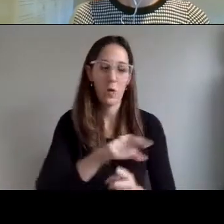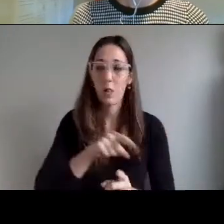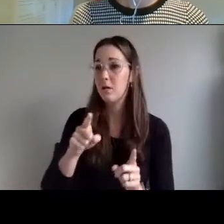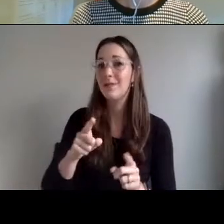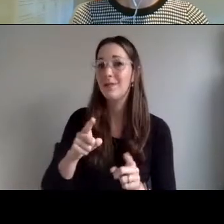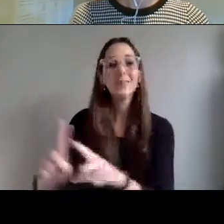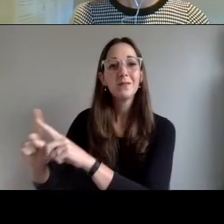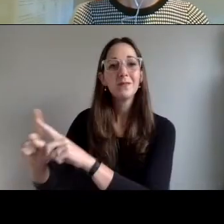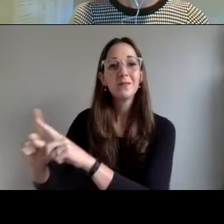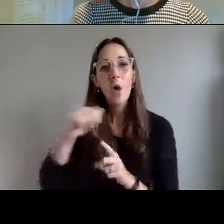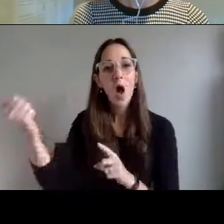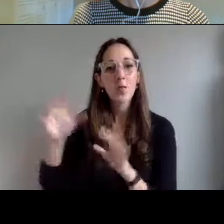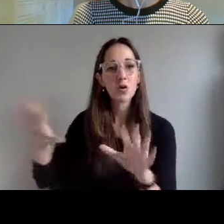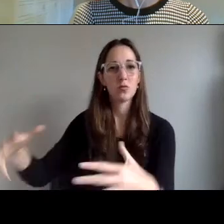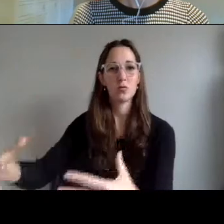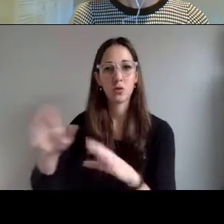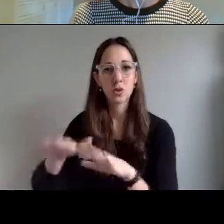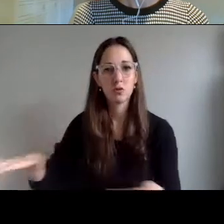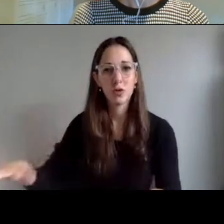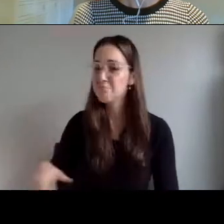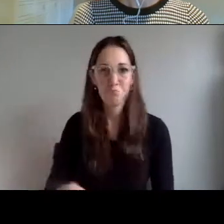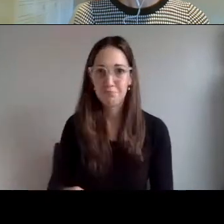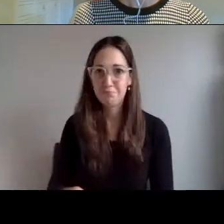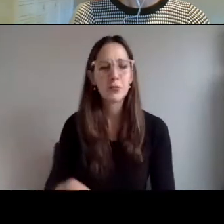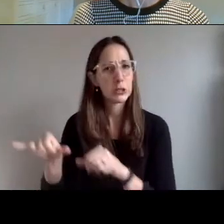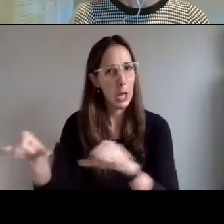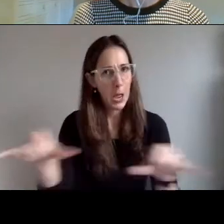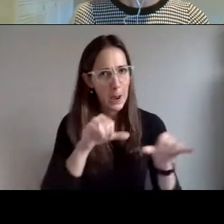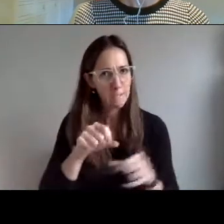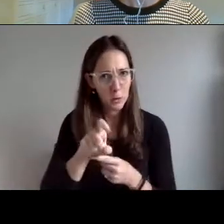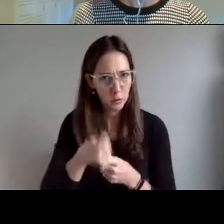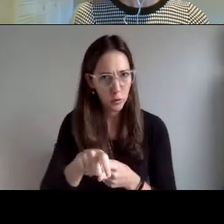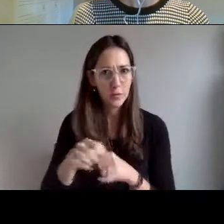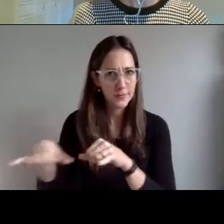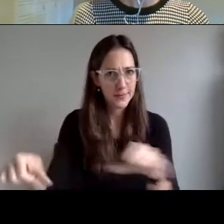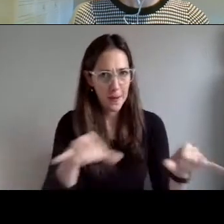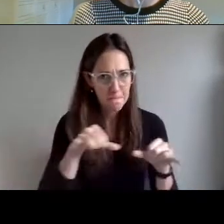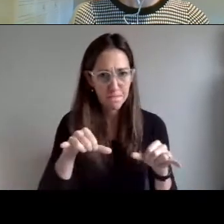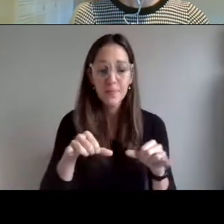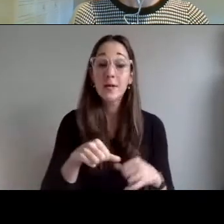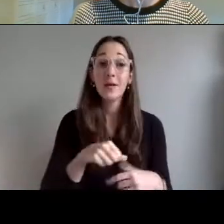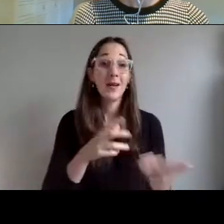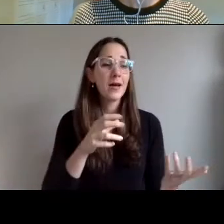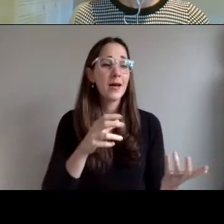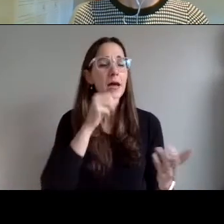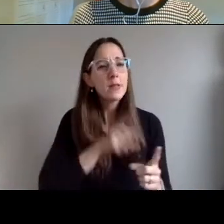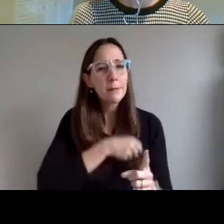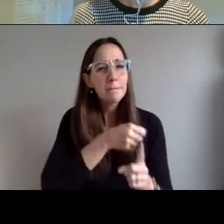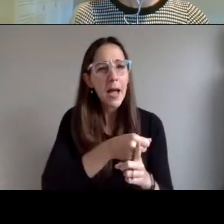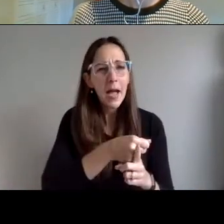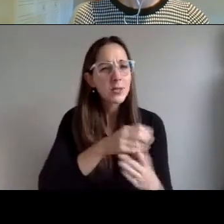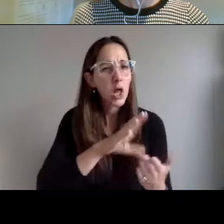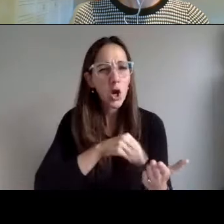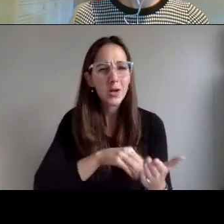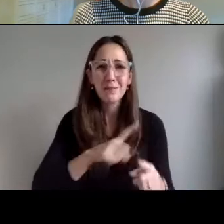of dyslexia to a student is not the effect on their learning necessarily, but the social exclusion that starts occurring early on.